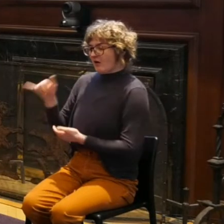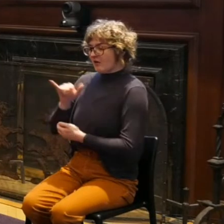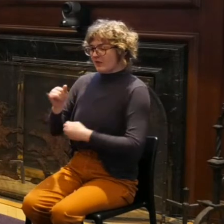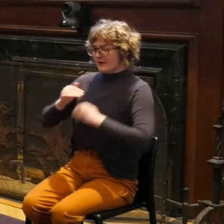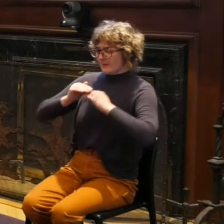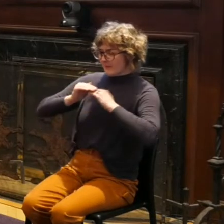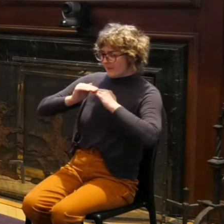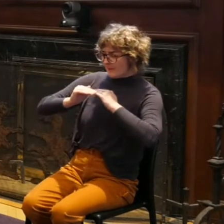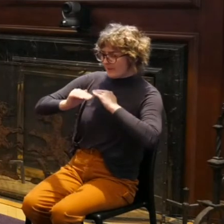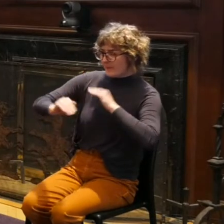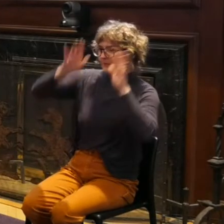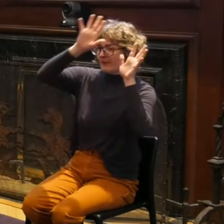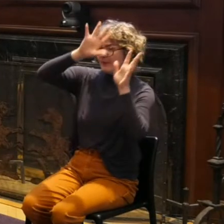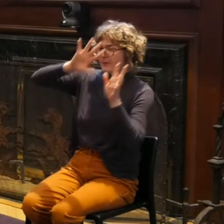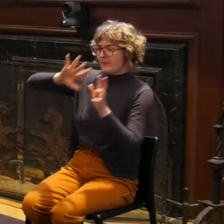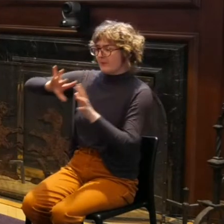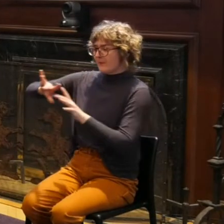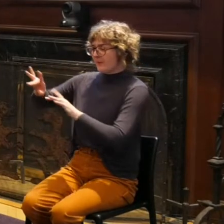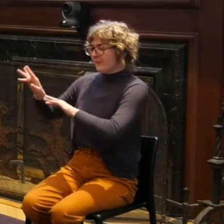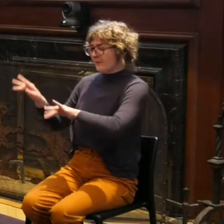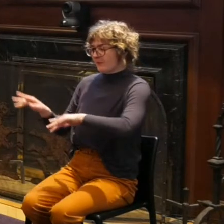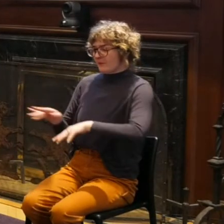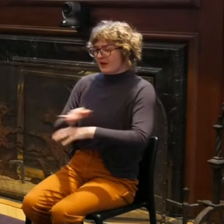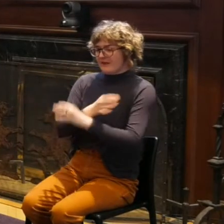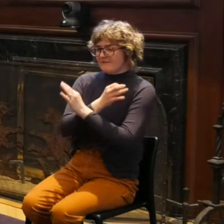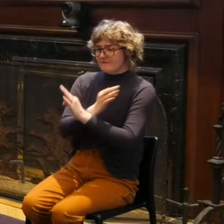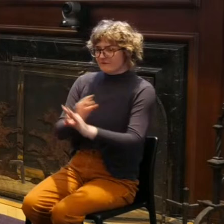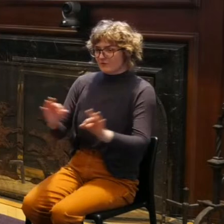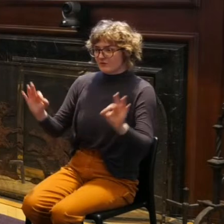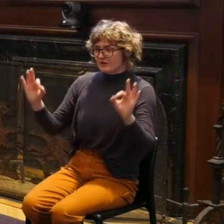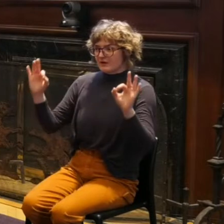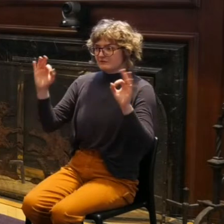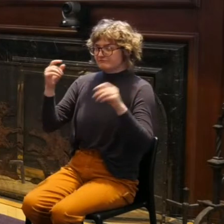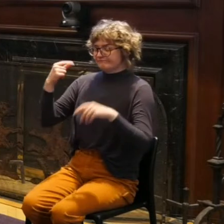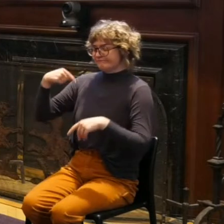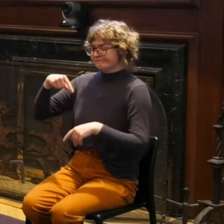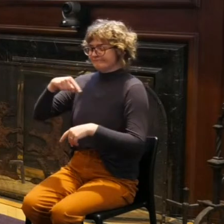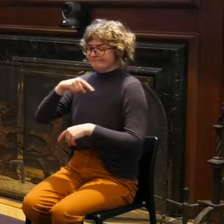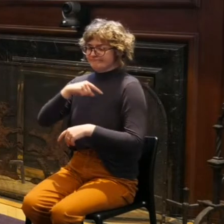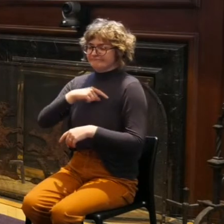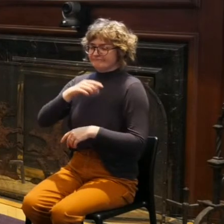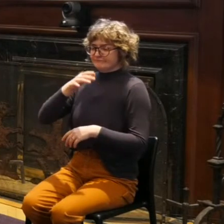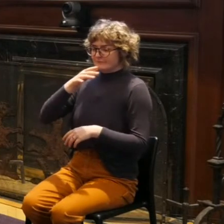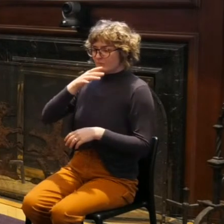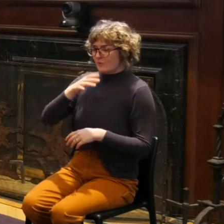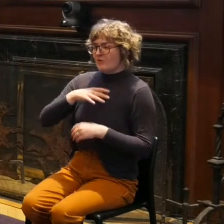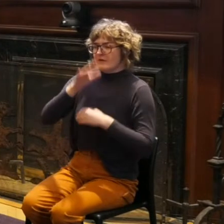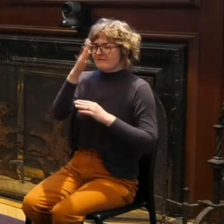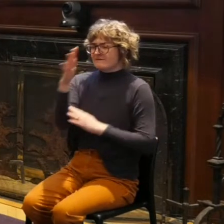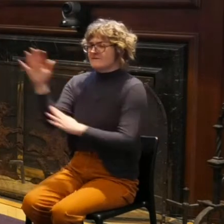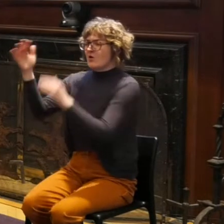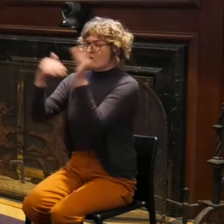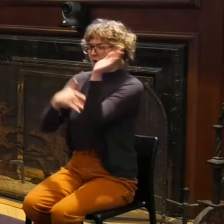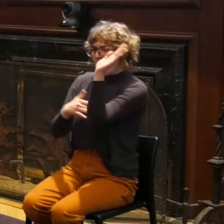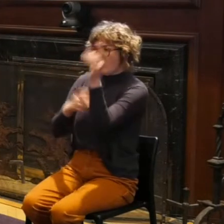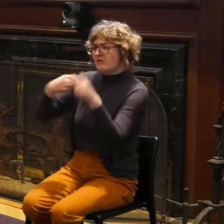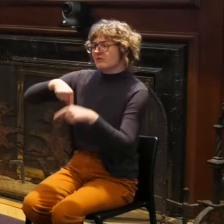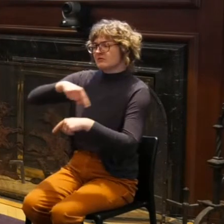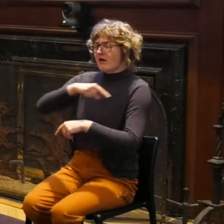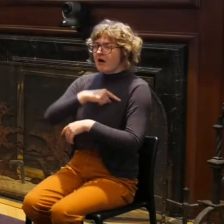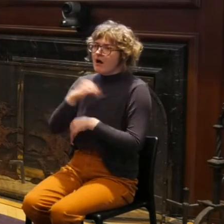by breezes and blowing our way free. Us ladies of the forest, us